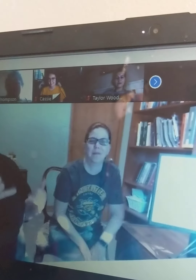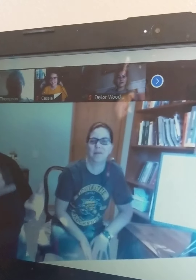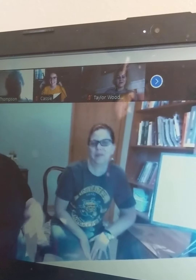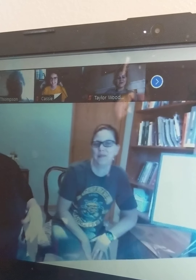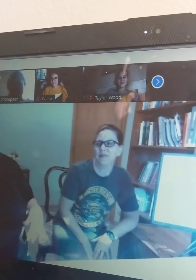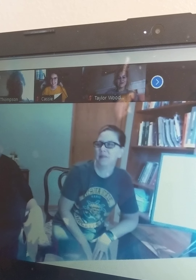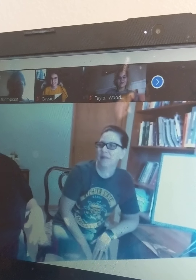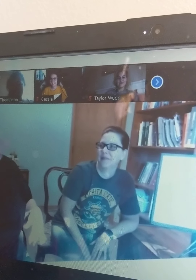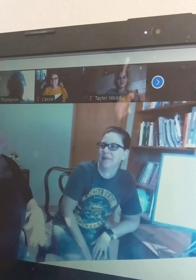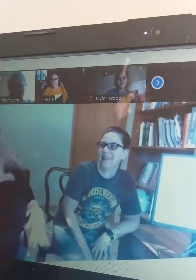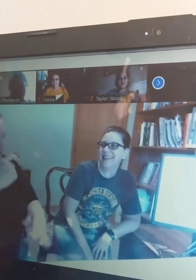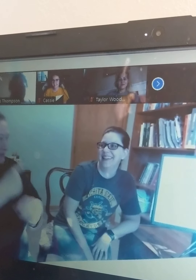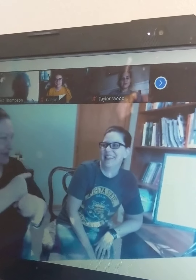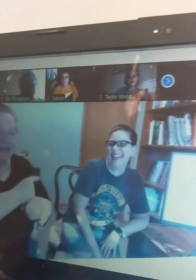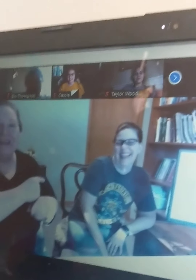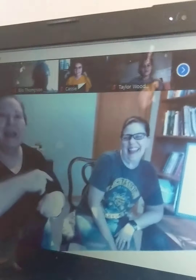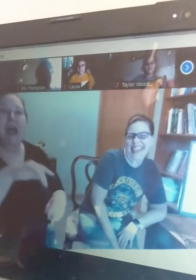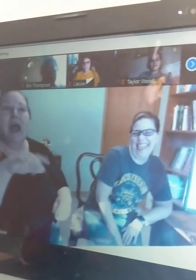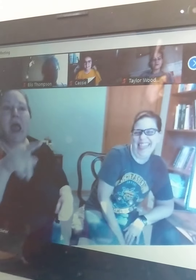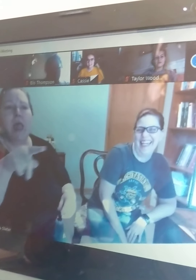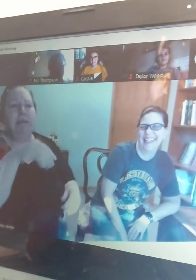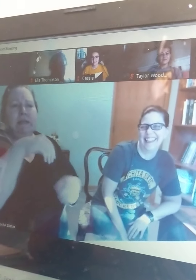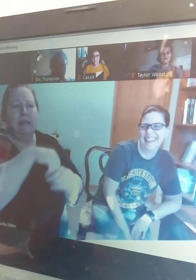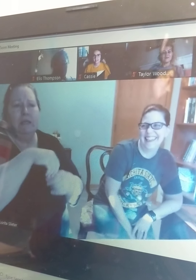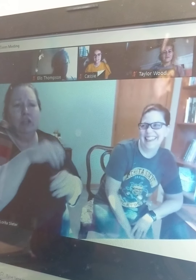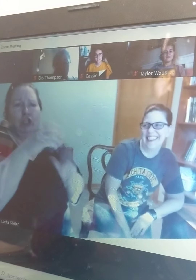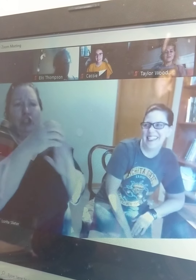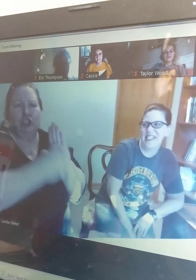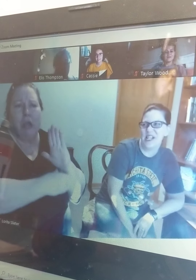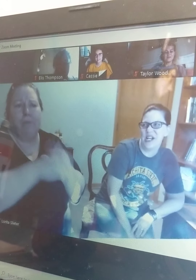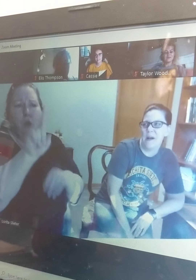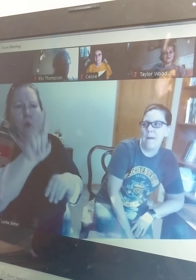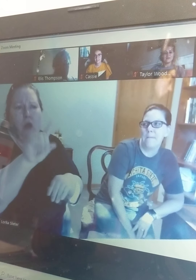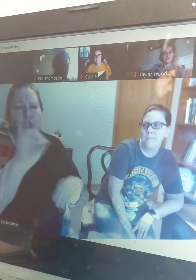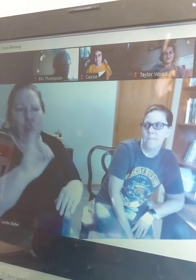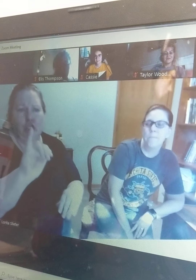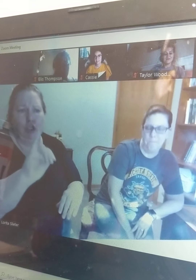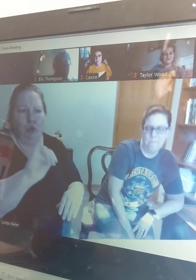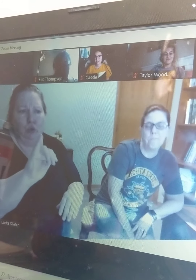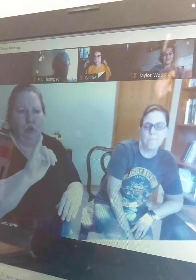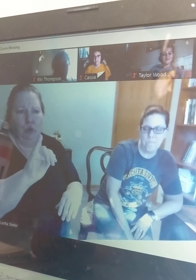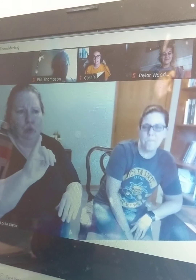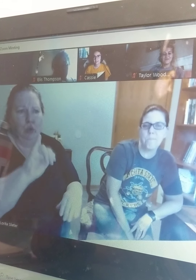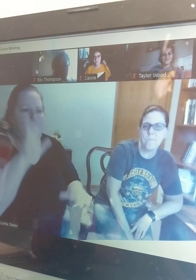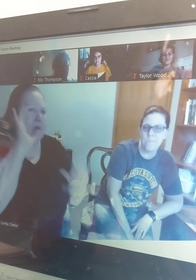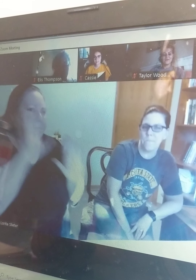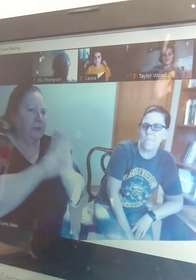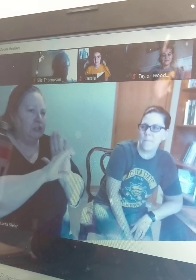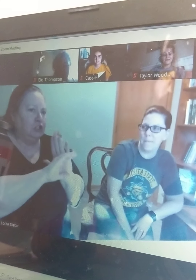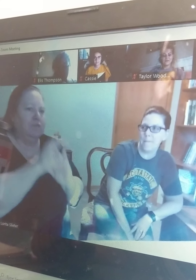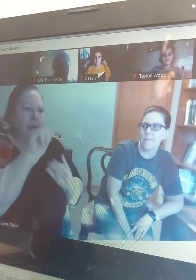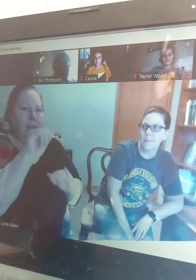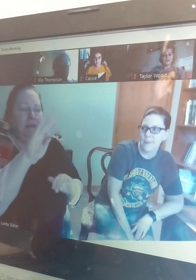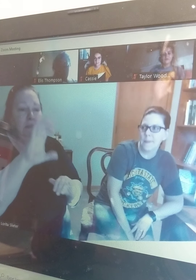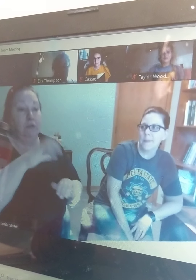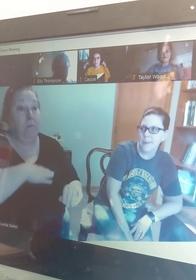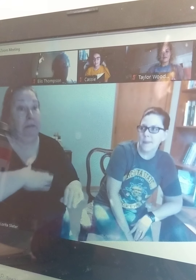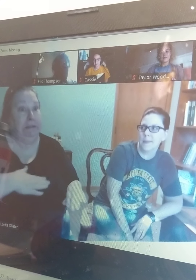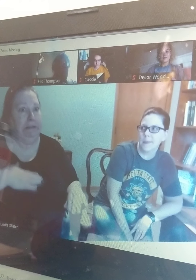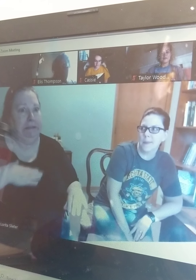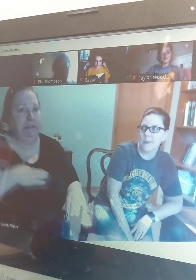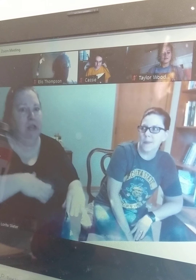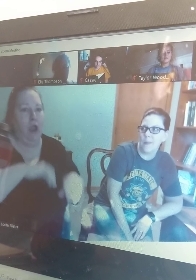Now I know my ABC, she's gonna bug it all. Okay, cool. Yes, now you know your ABCs. Thanks, so Molly. this is also in chapter 1.